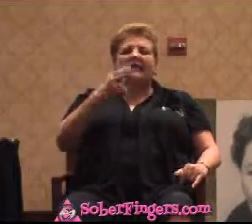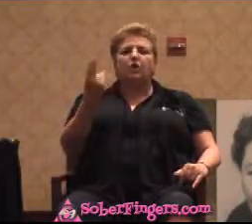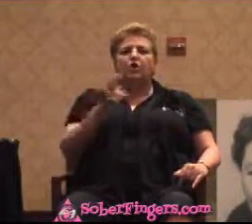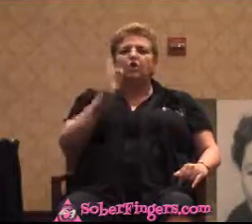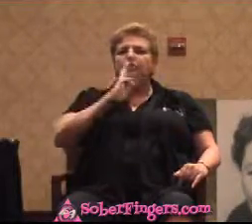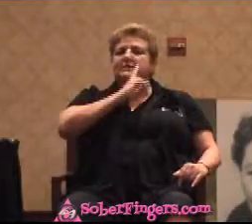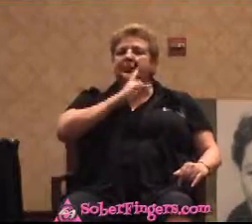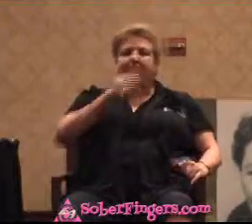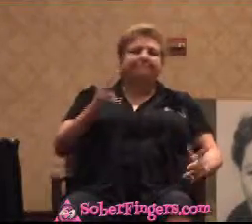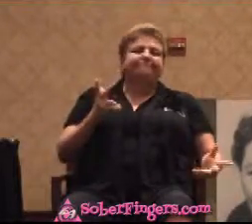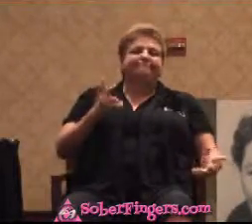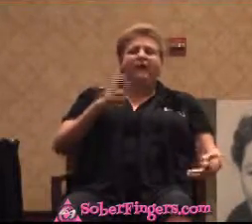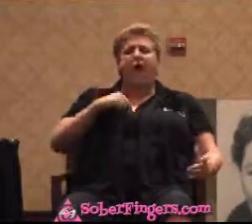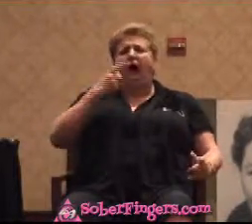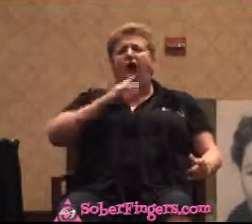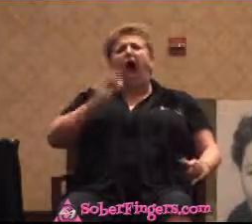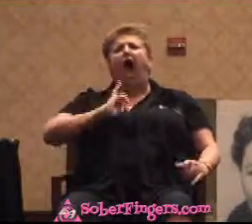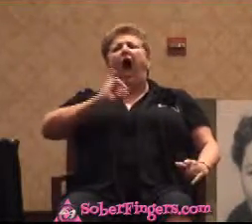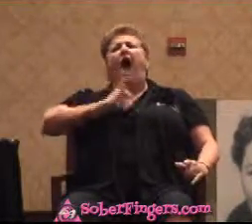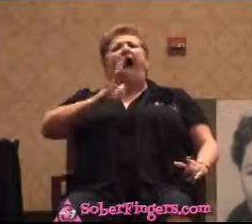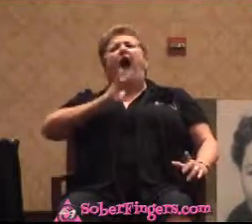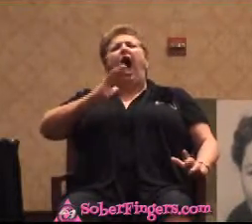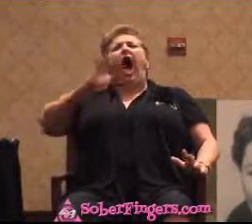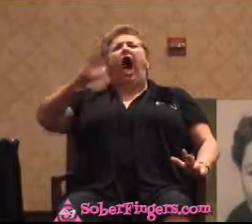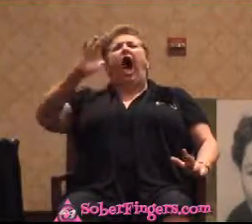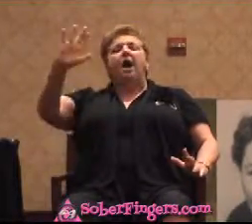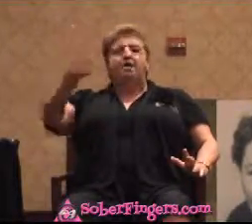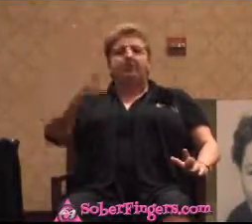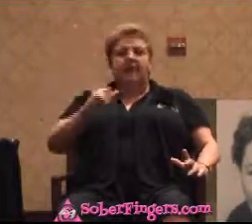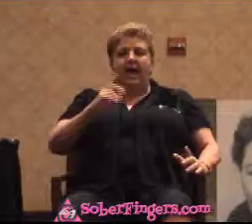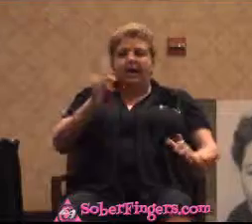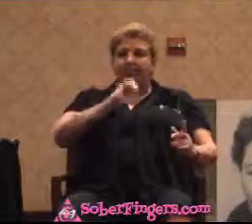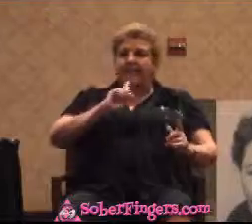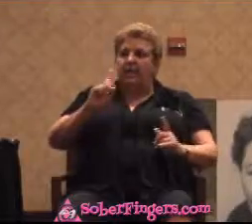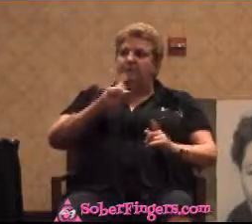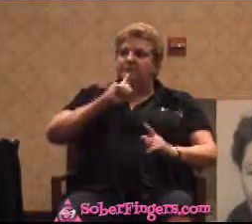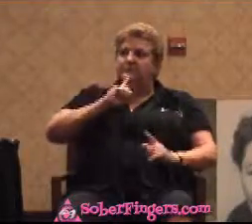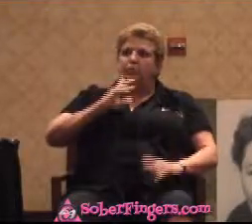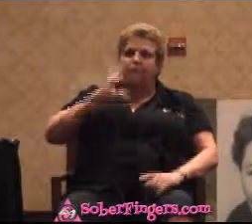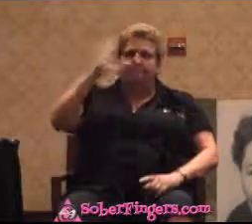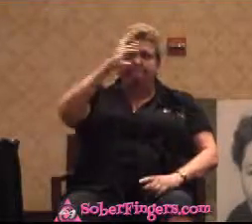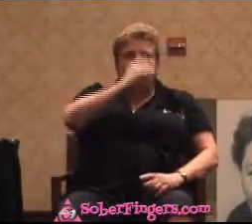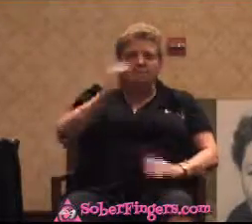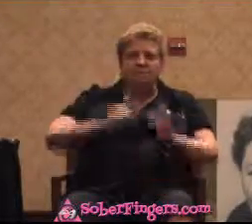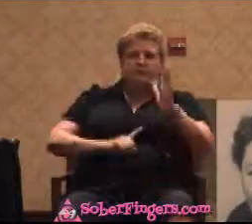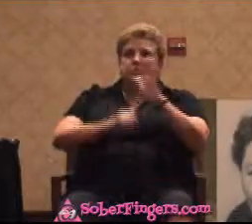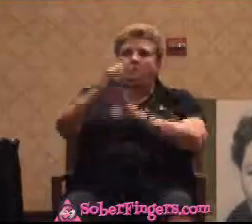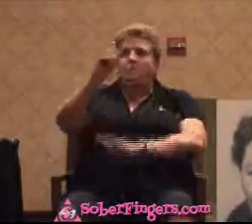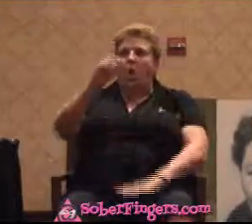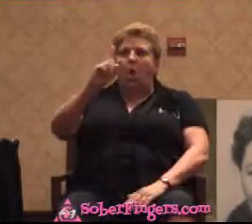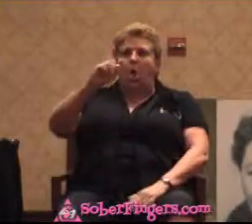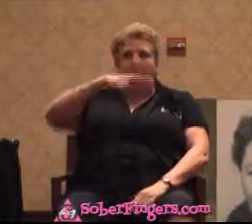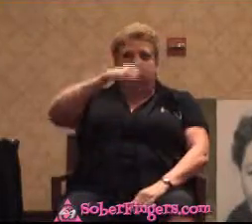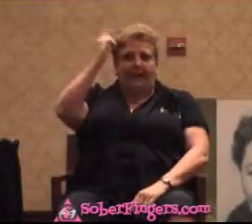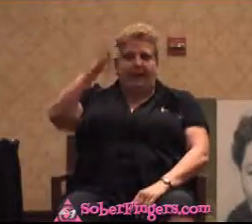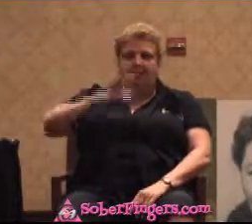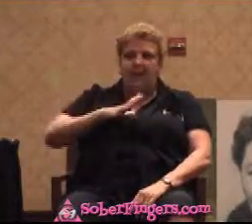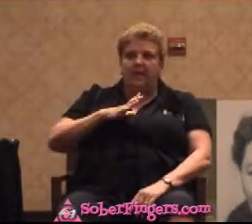I come out, there's this beautiful tall brother standing there in a suit. And he goes, "Was that you singing?" And I